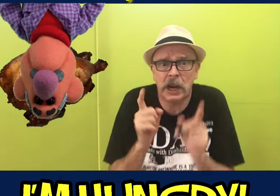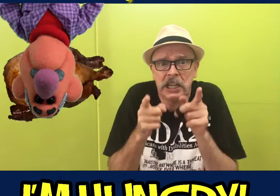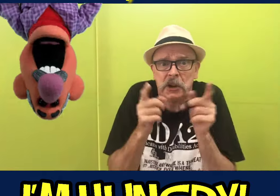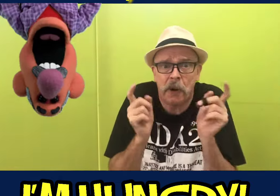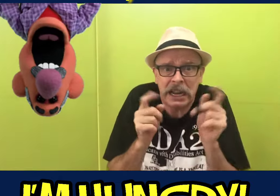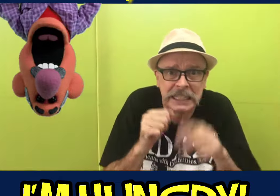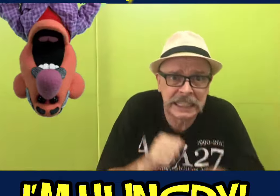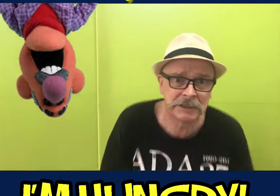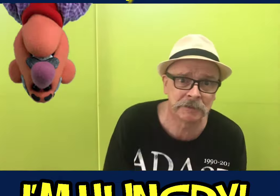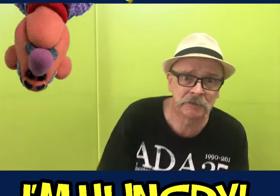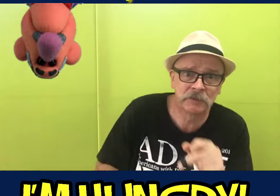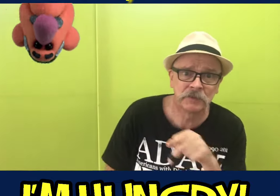do you want?